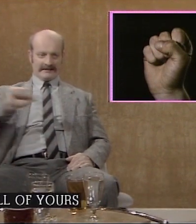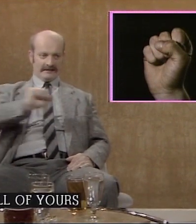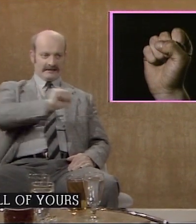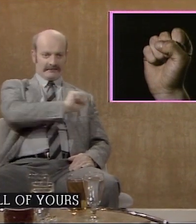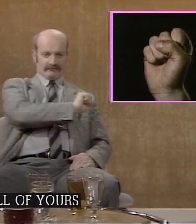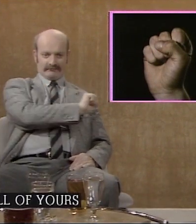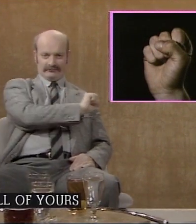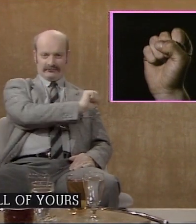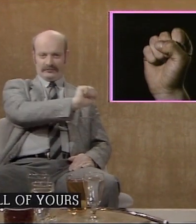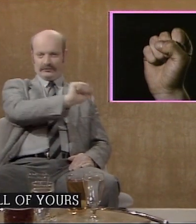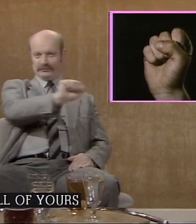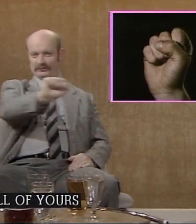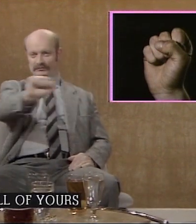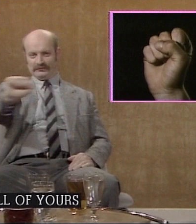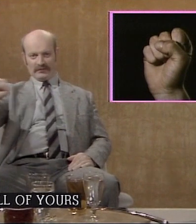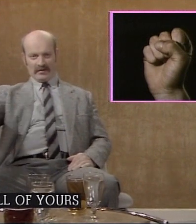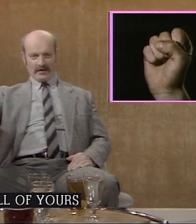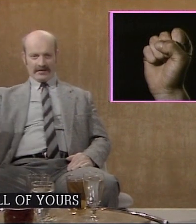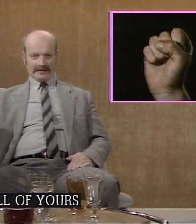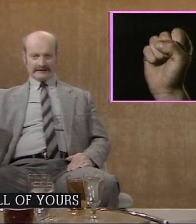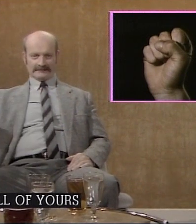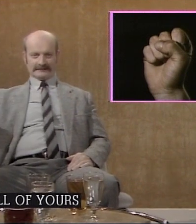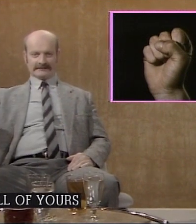Or all of yours.